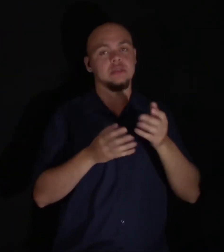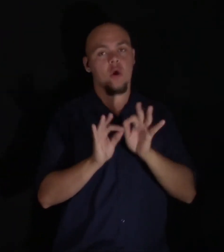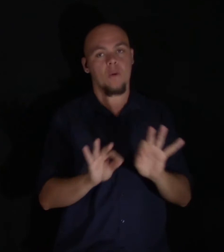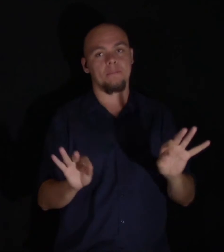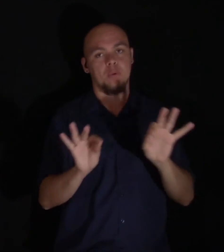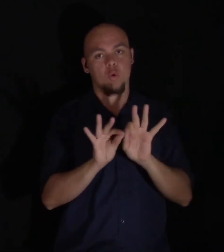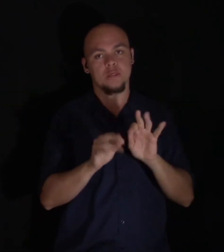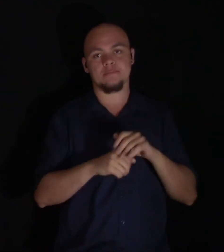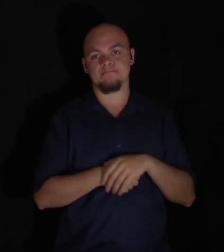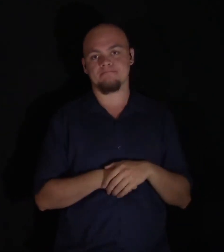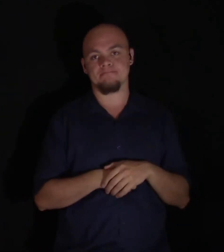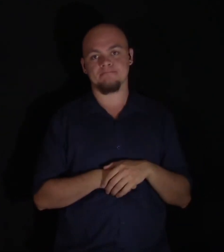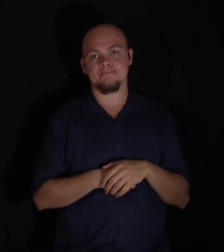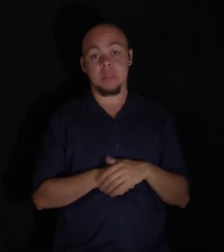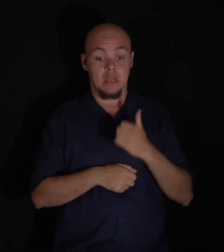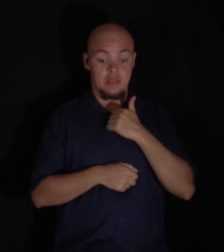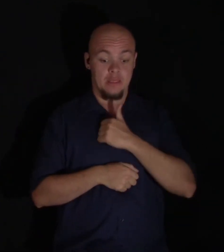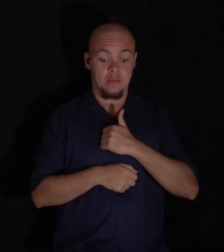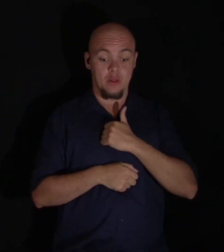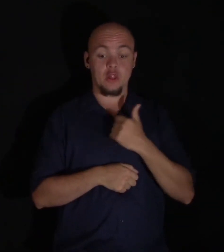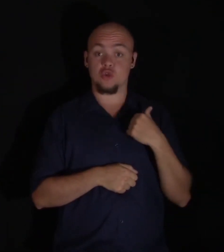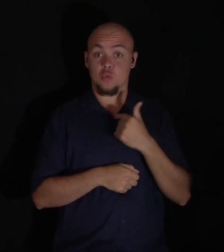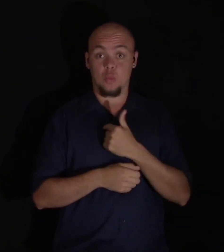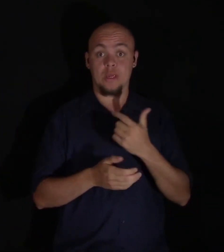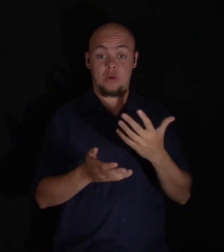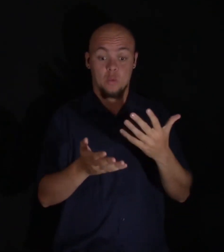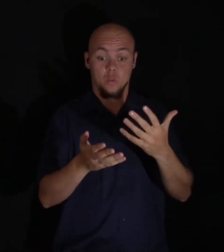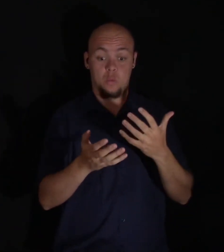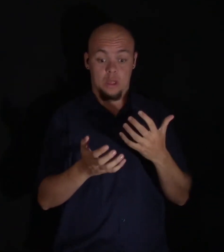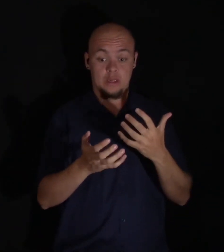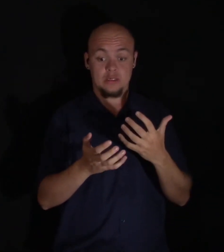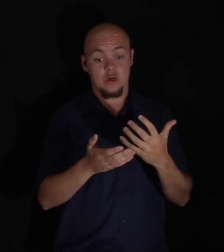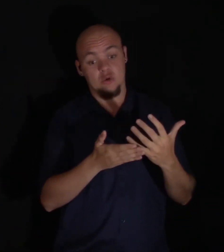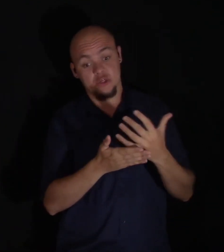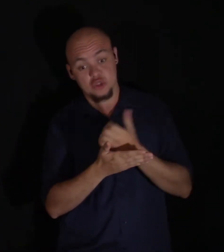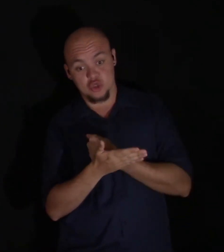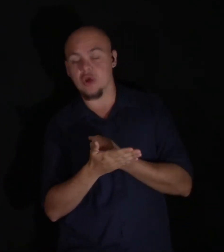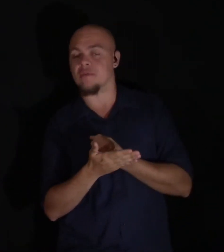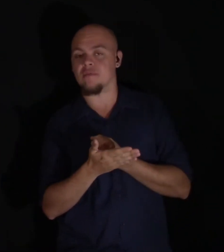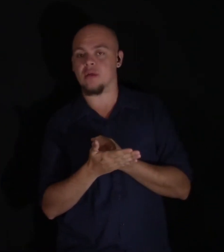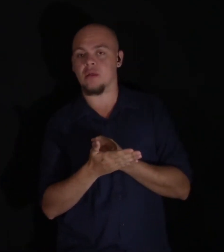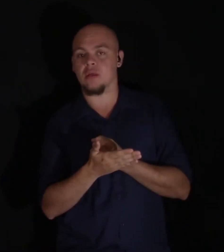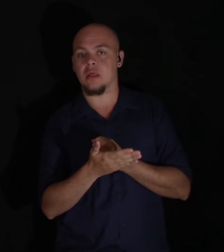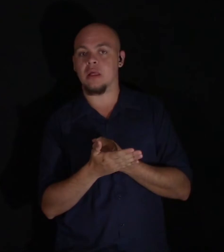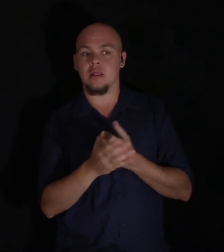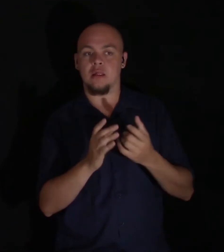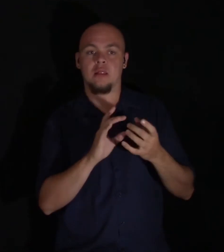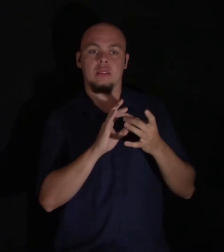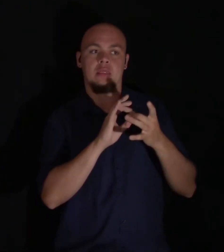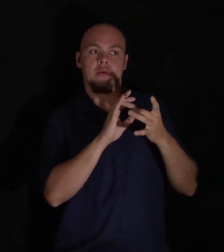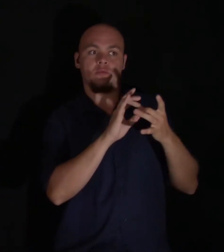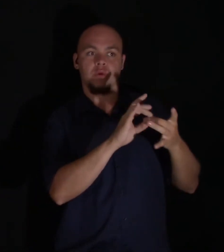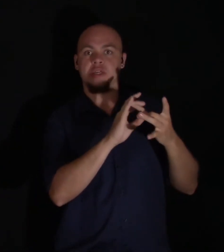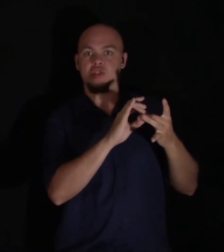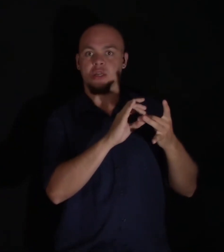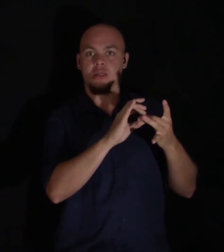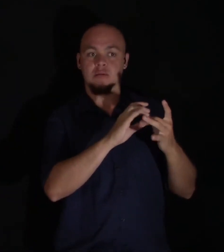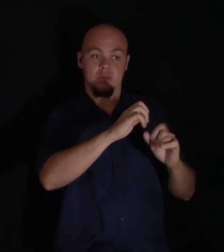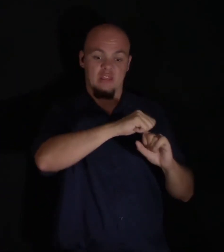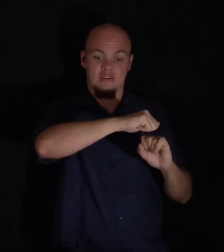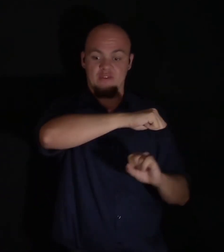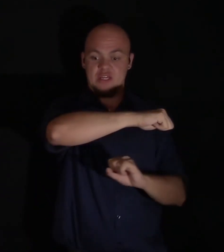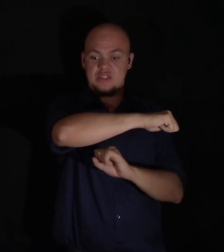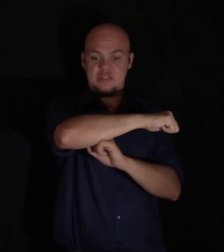And when we don't get the apology that we deserve, it can put a crack in the very foundation